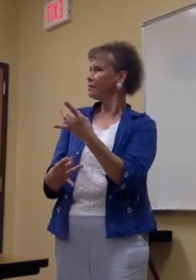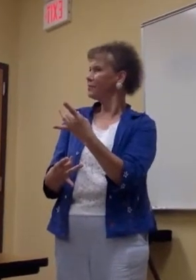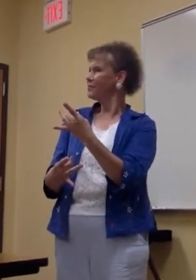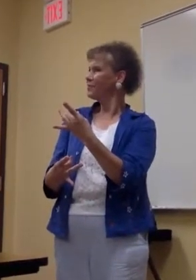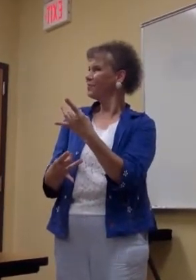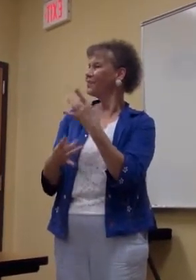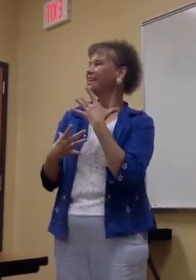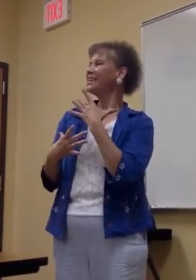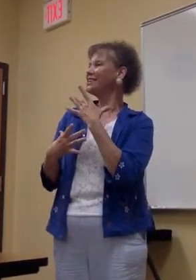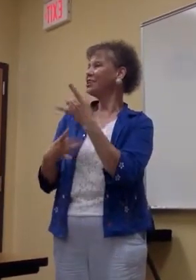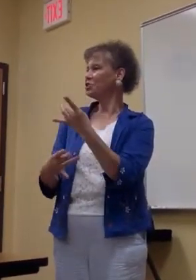Interesting.